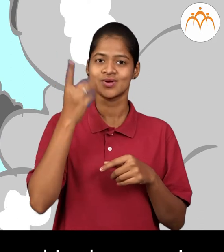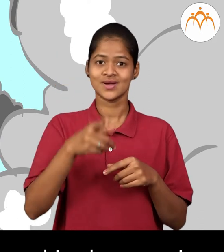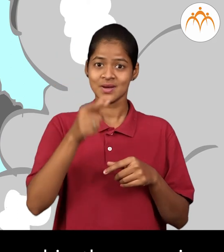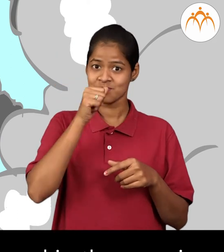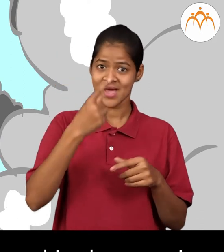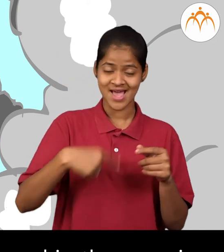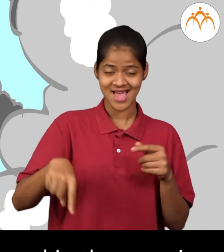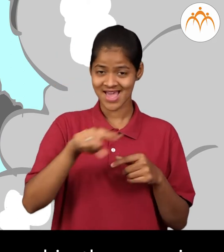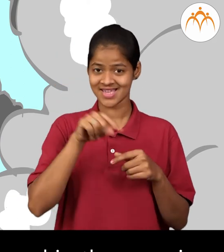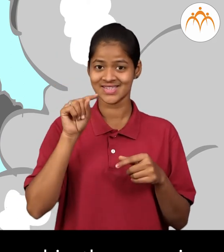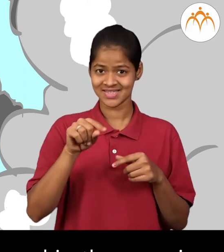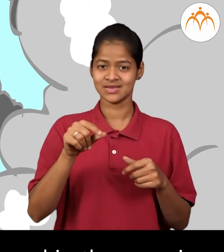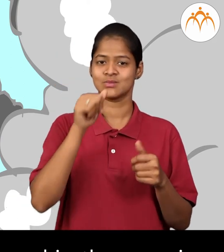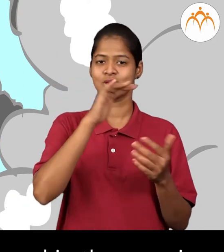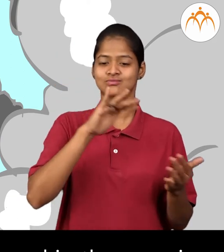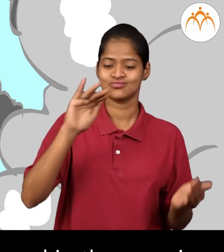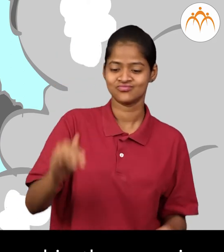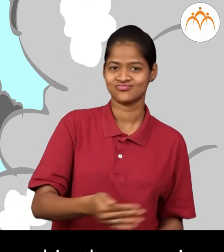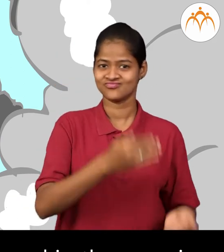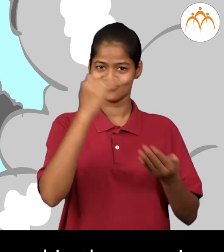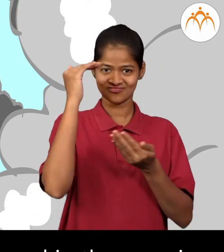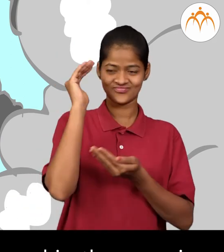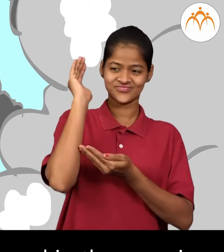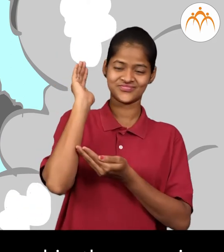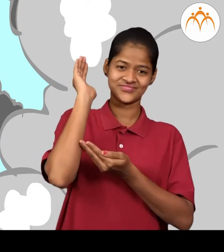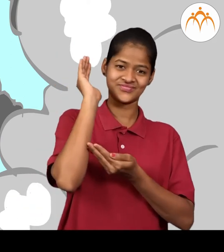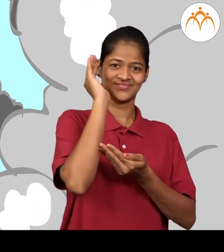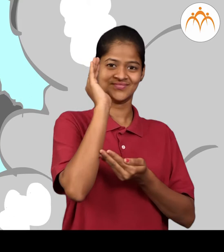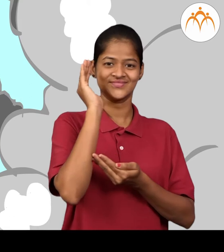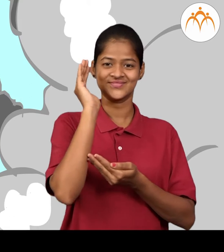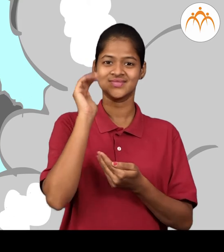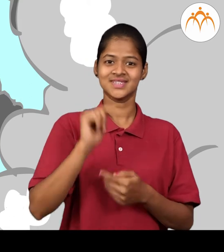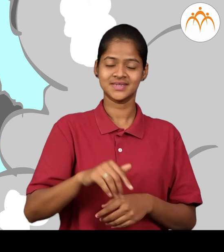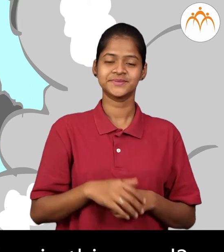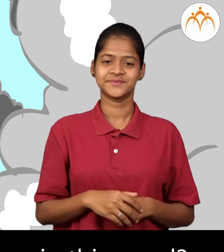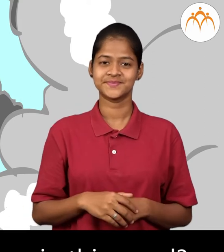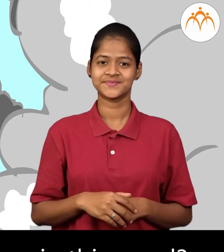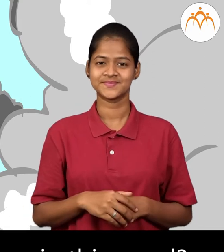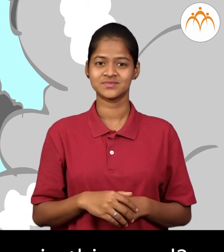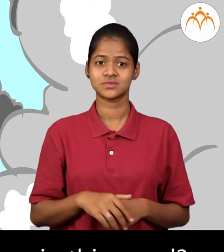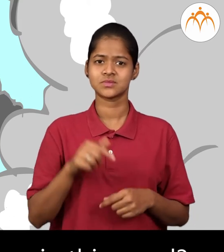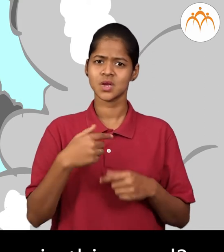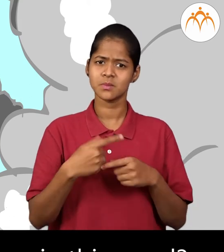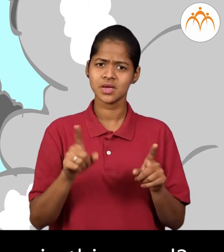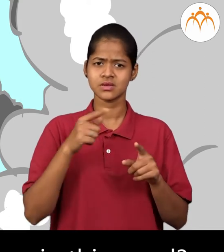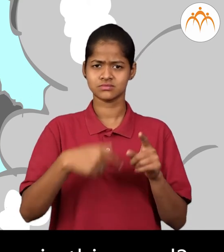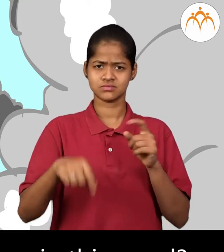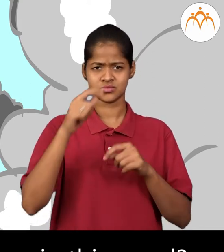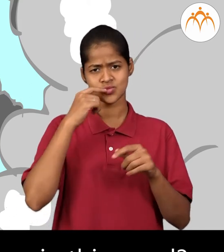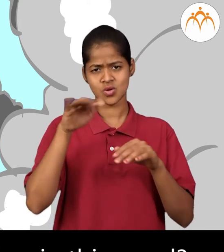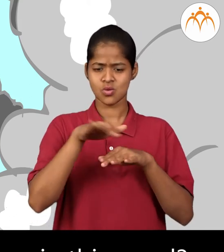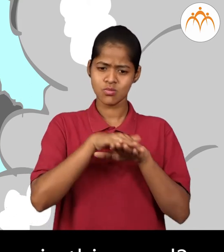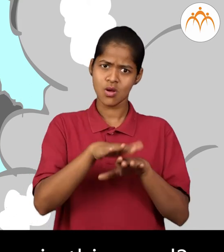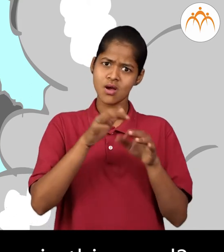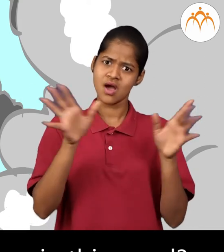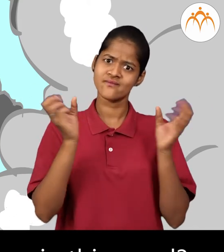fetch water from this pond in the morning. Fairy Queen, will there be lots of fishes